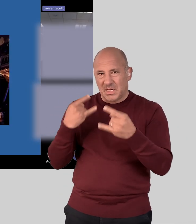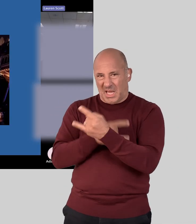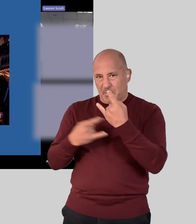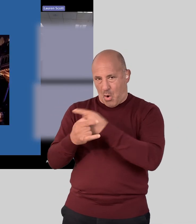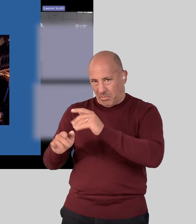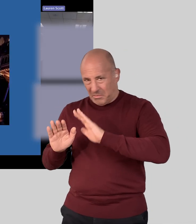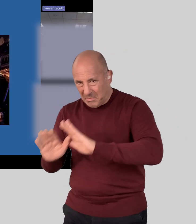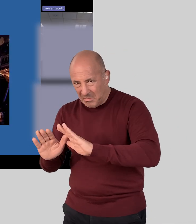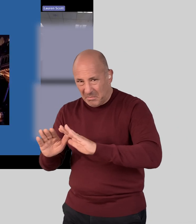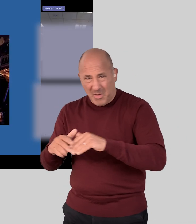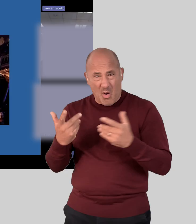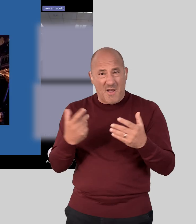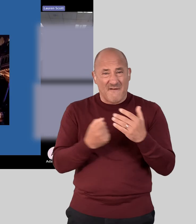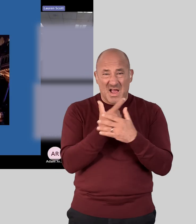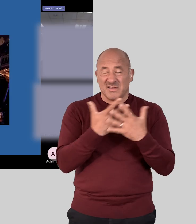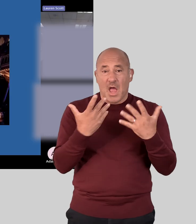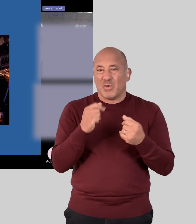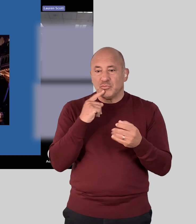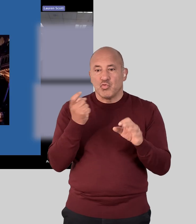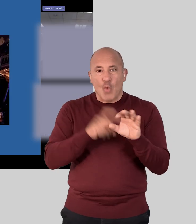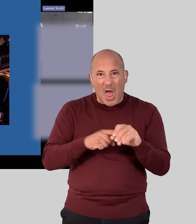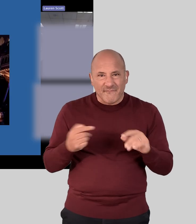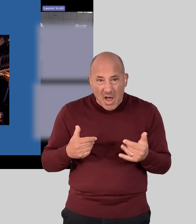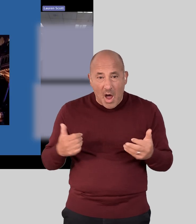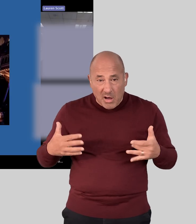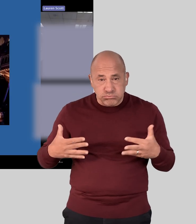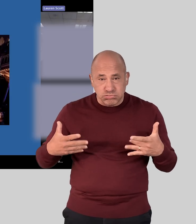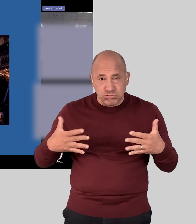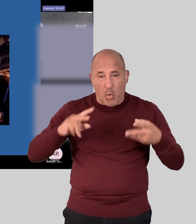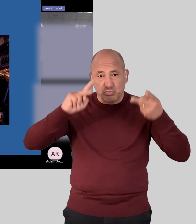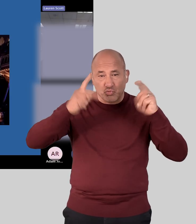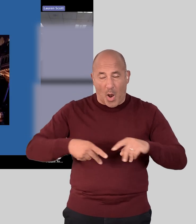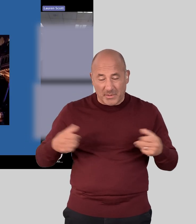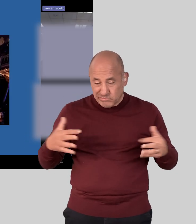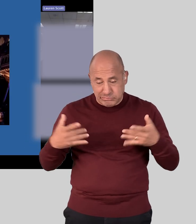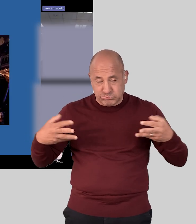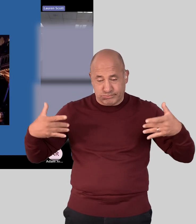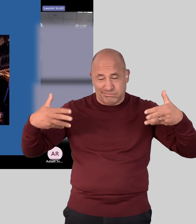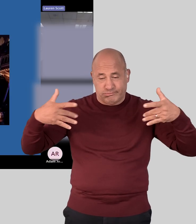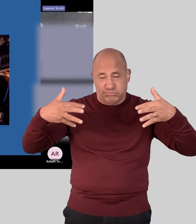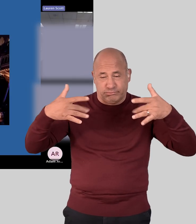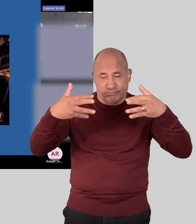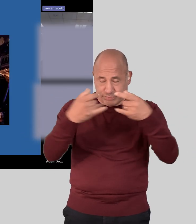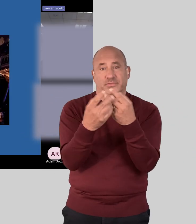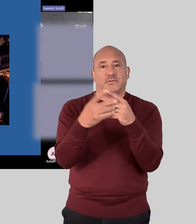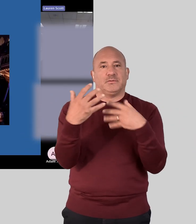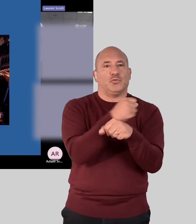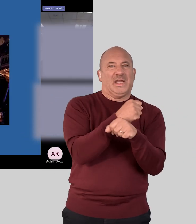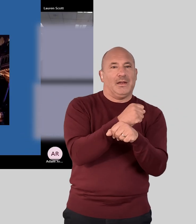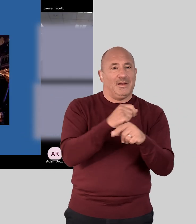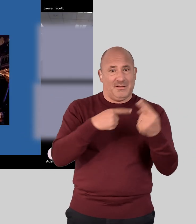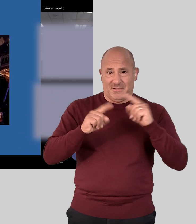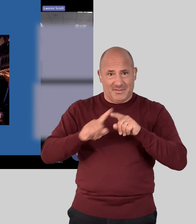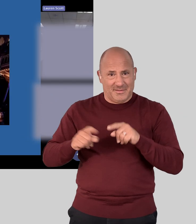hop, and a lot of events now are in sort of qualifier or tournament